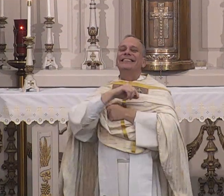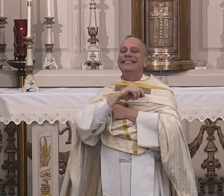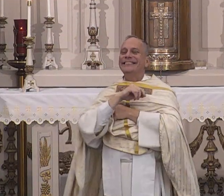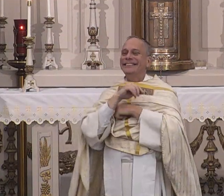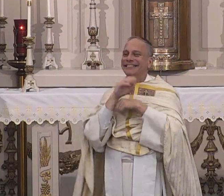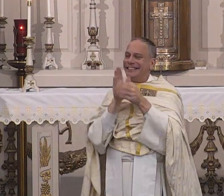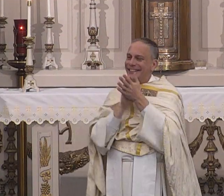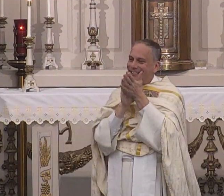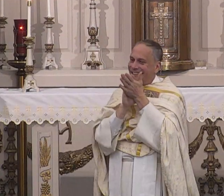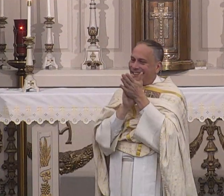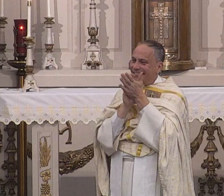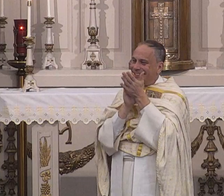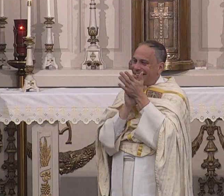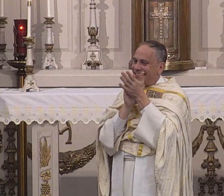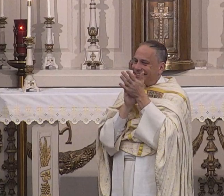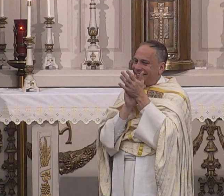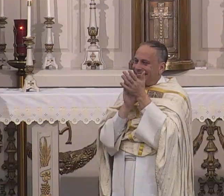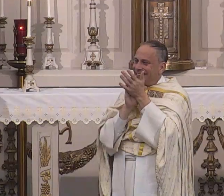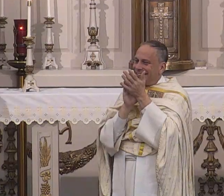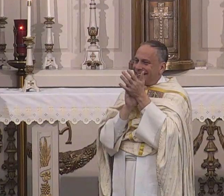Yes.